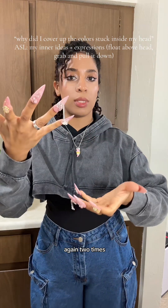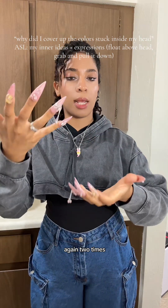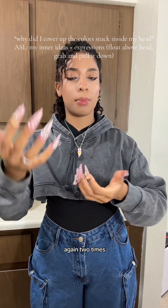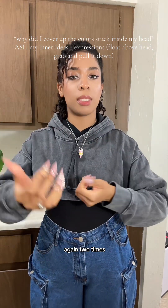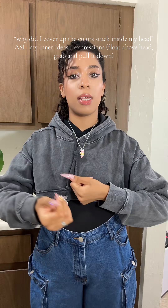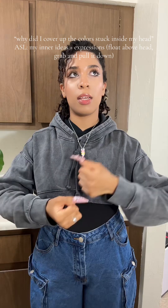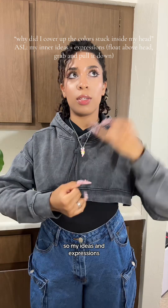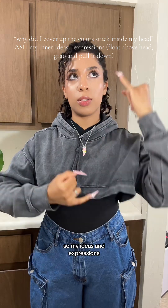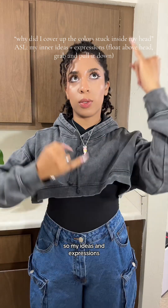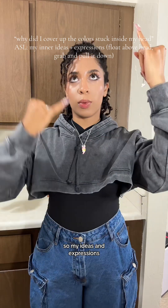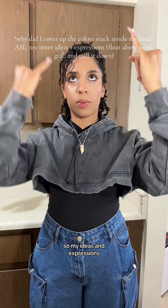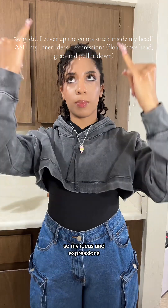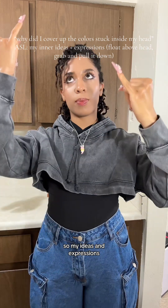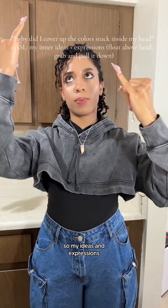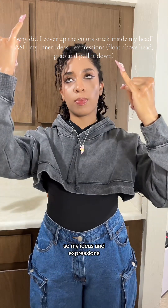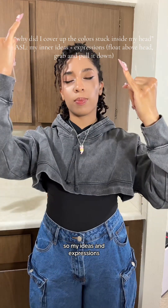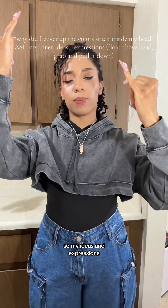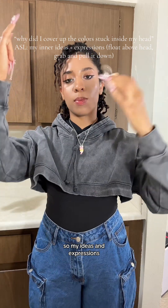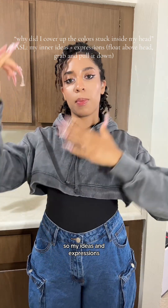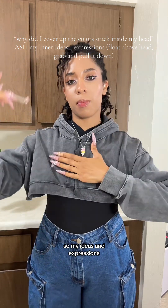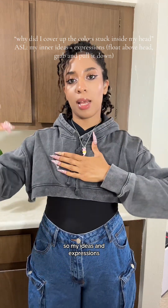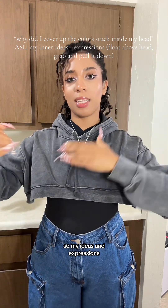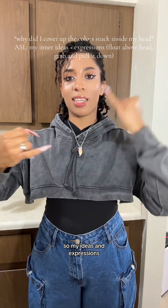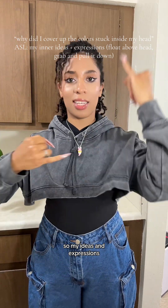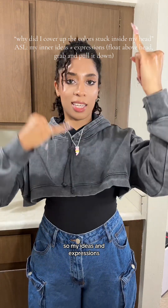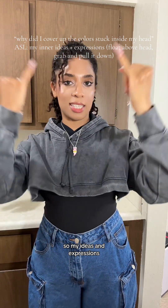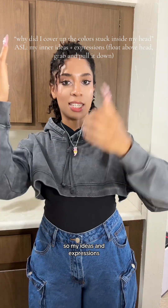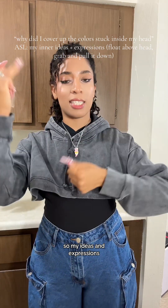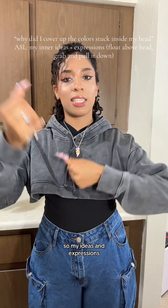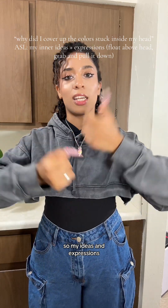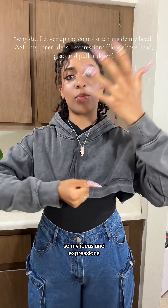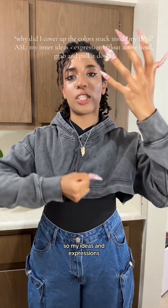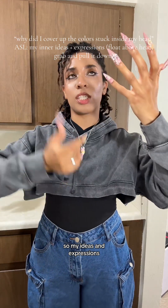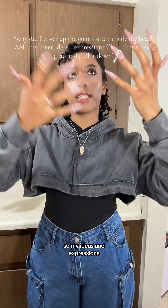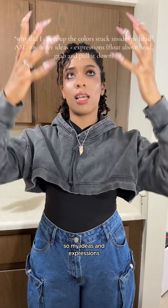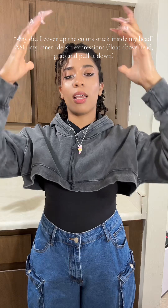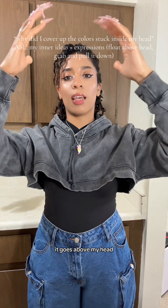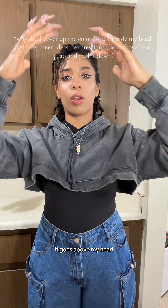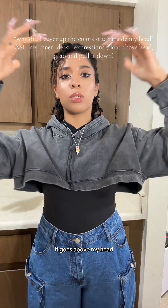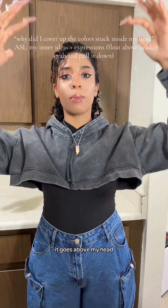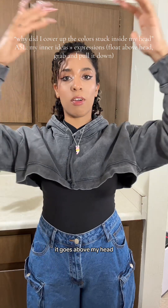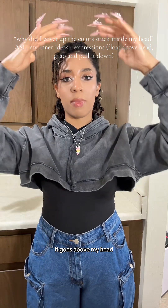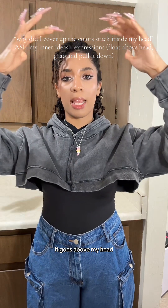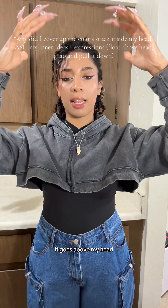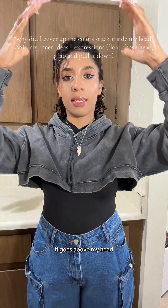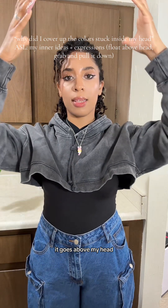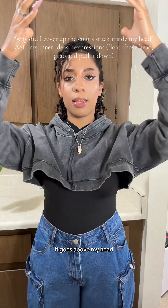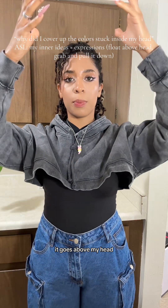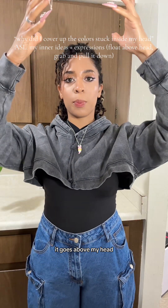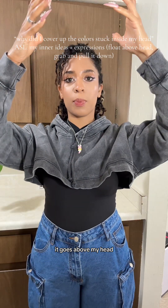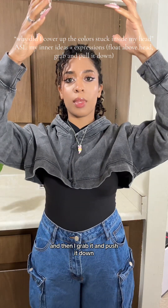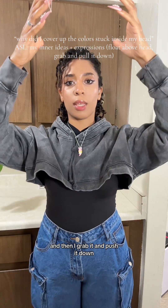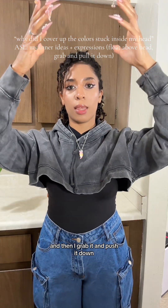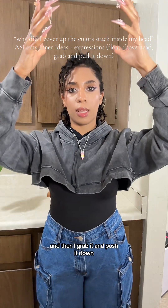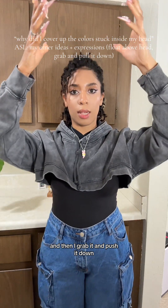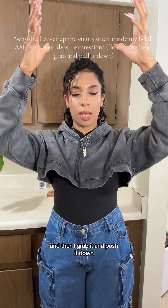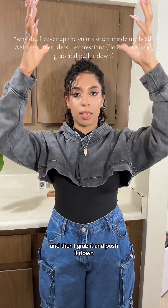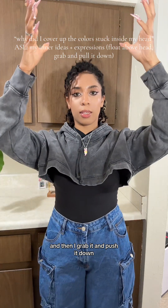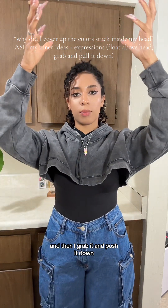sounds. So my ideas and expressions, it goes above my head, and then I